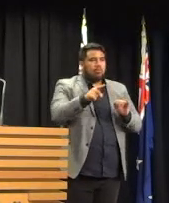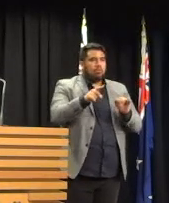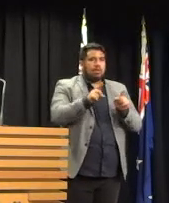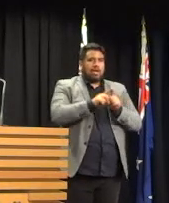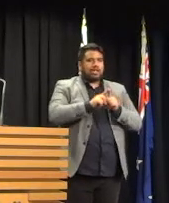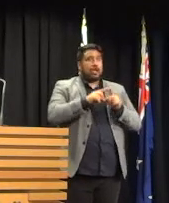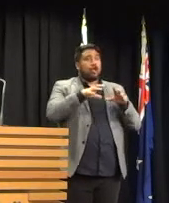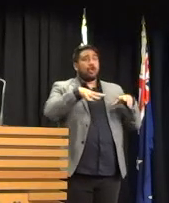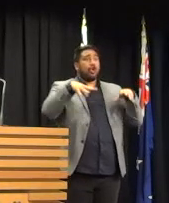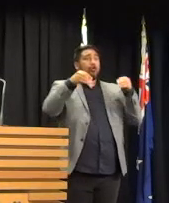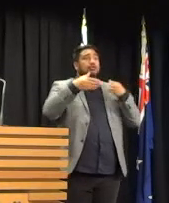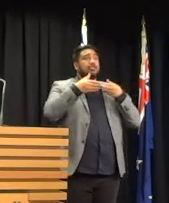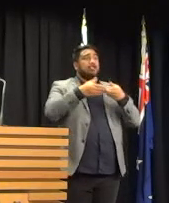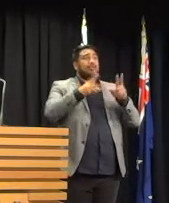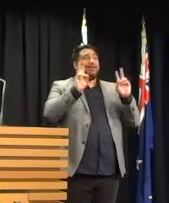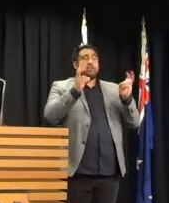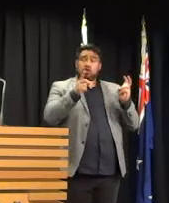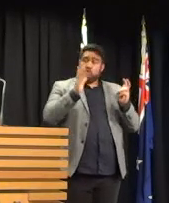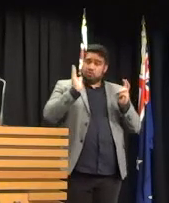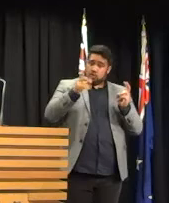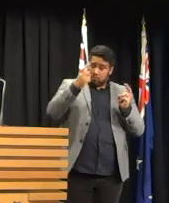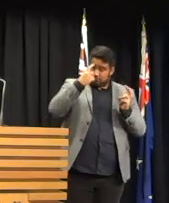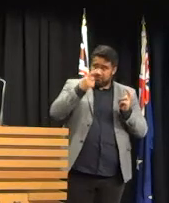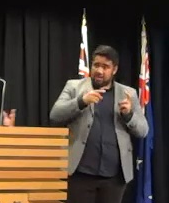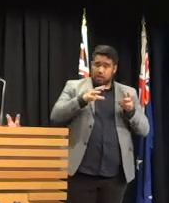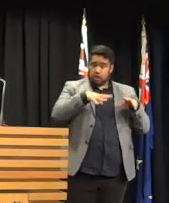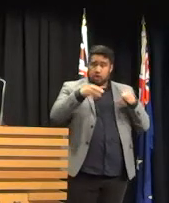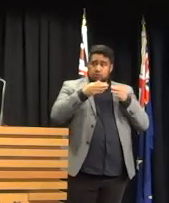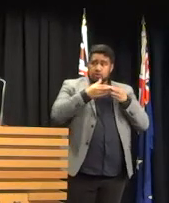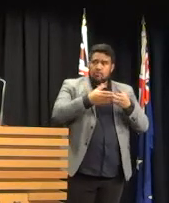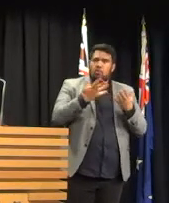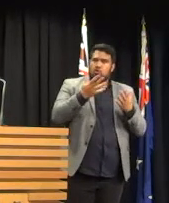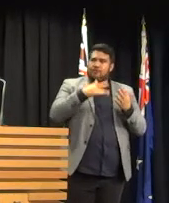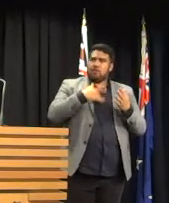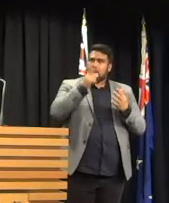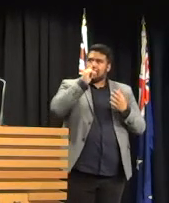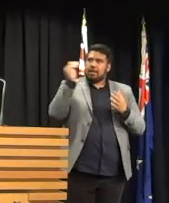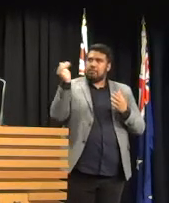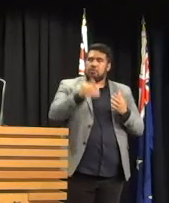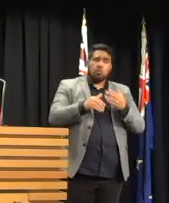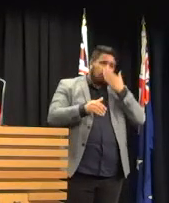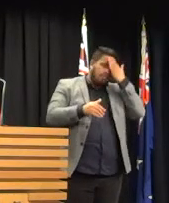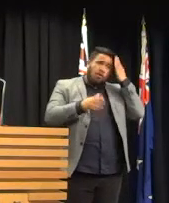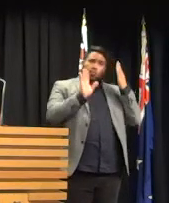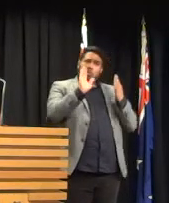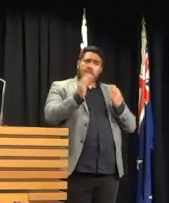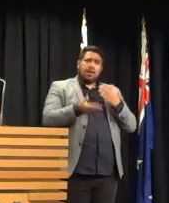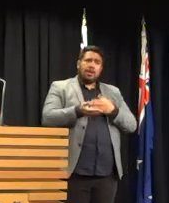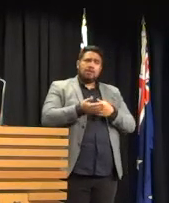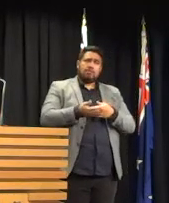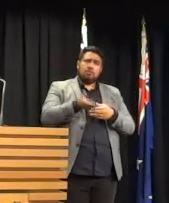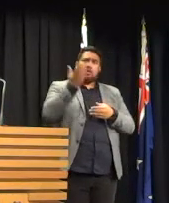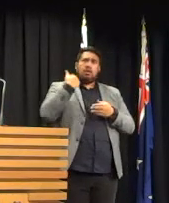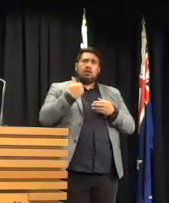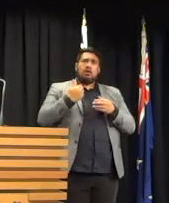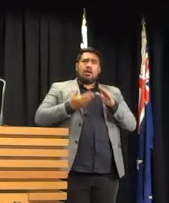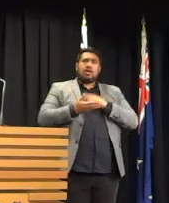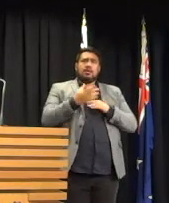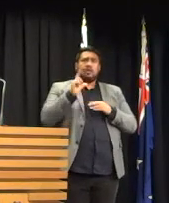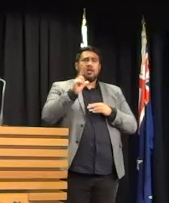ships. Do you think that they're ghost ships still, or do you think they are capable? And yet, even under a Labor government, we were working proactively on